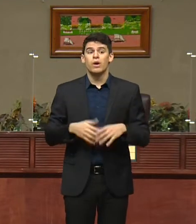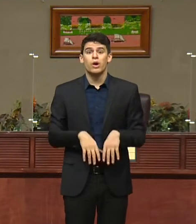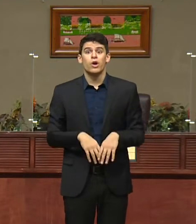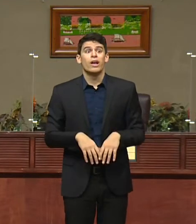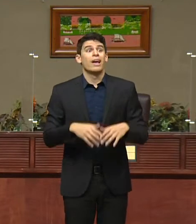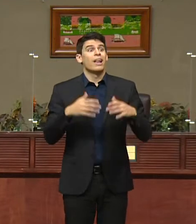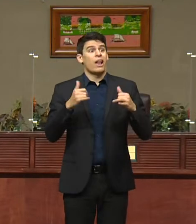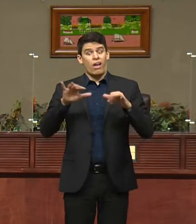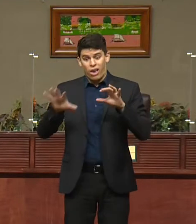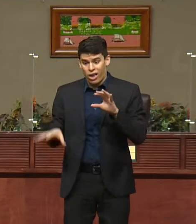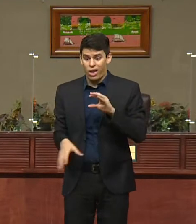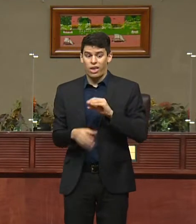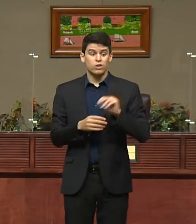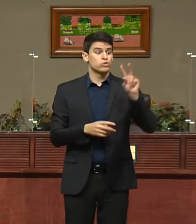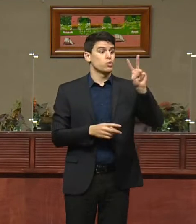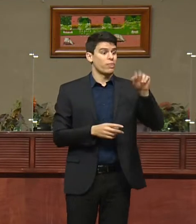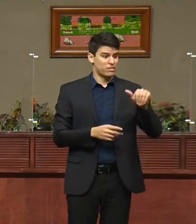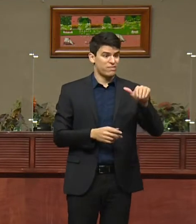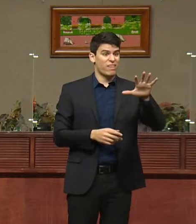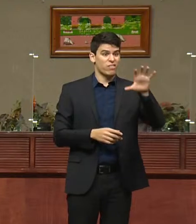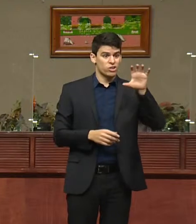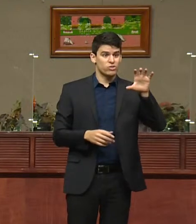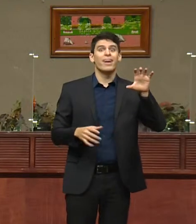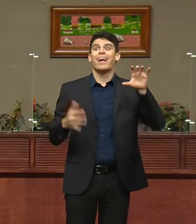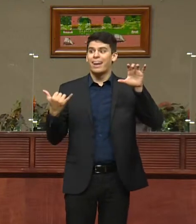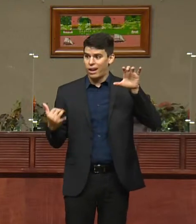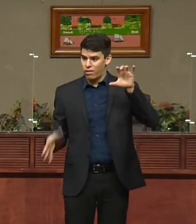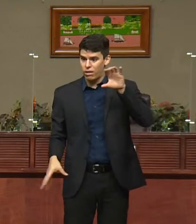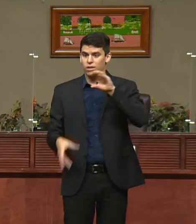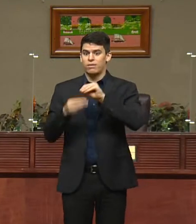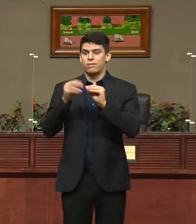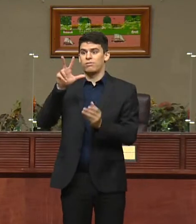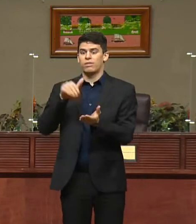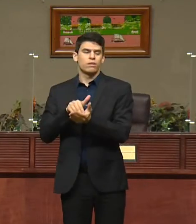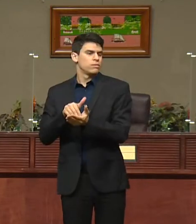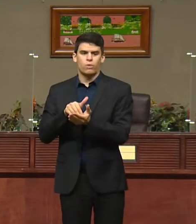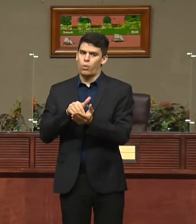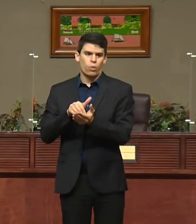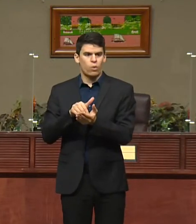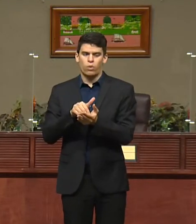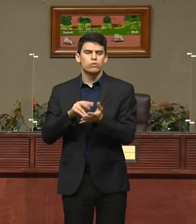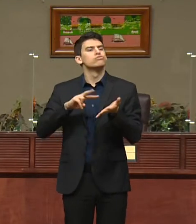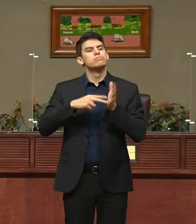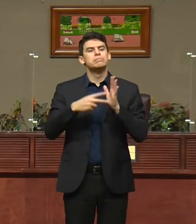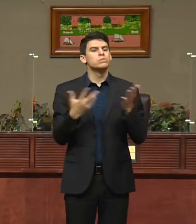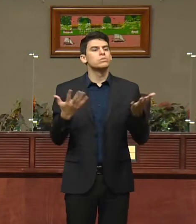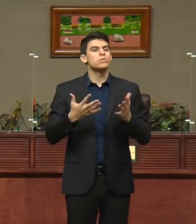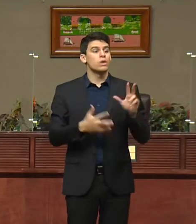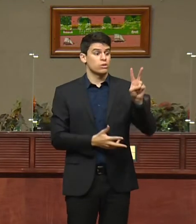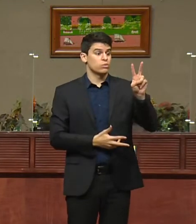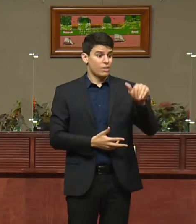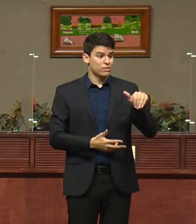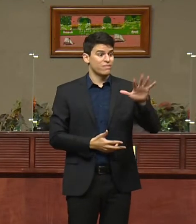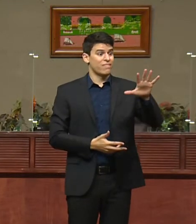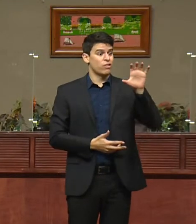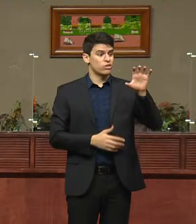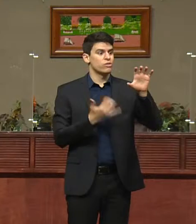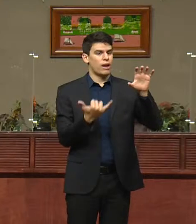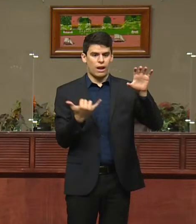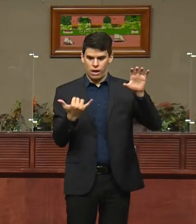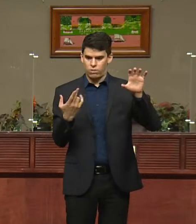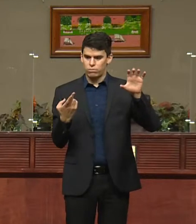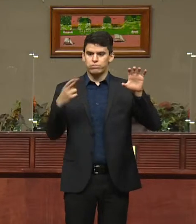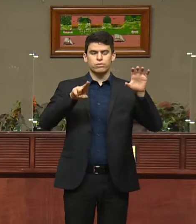appointments. That means on top of the appointments that we already have for phase 2, we are adding more first